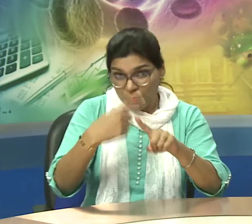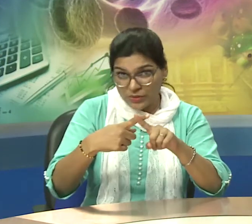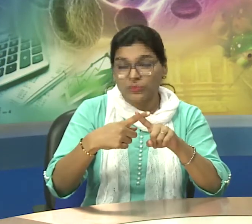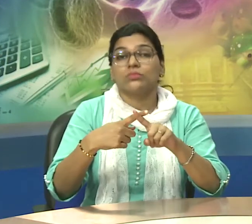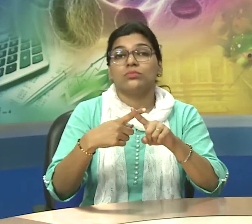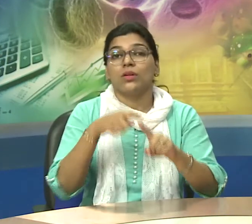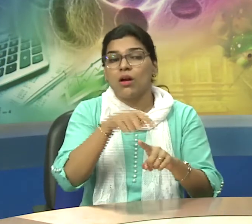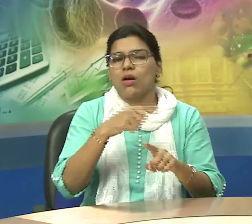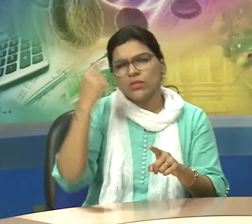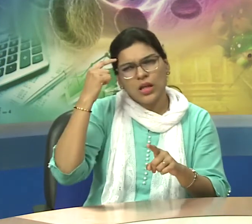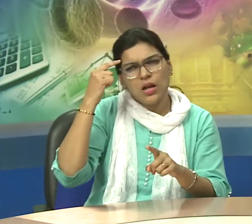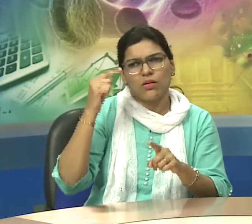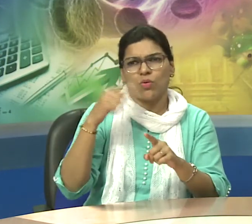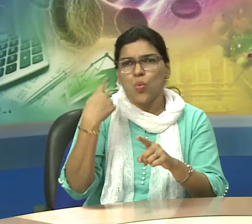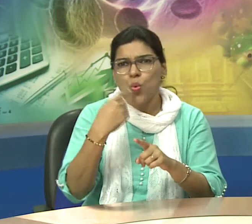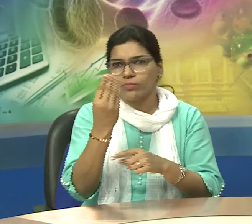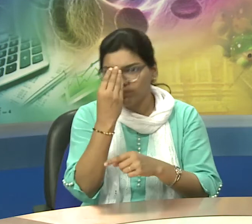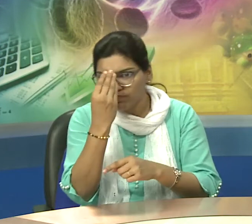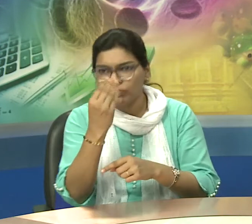Music will remain same.